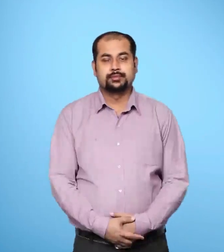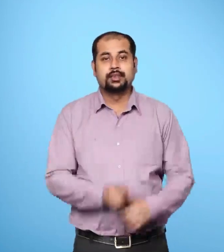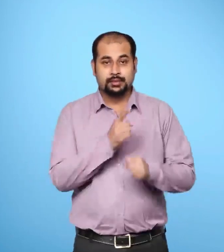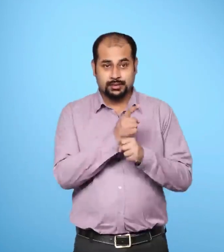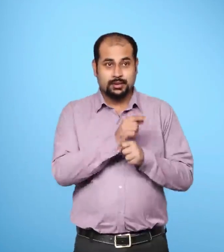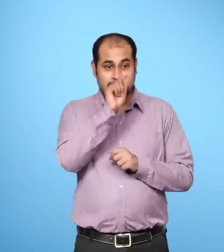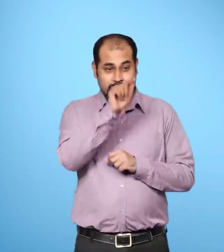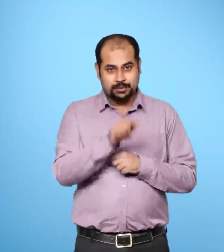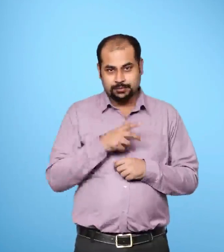Footnote: